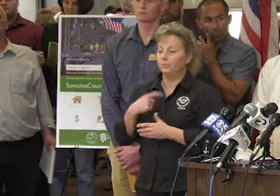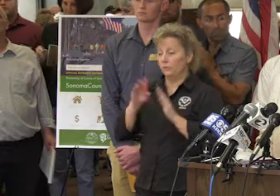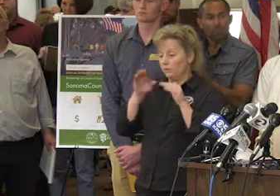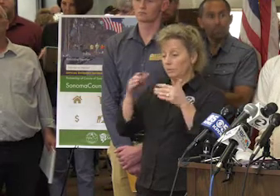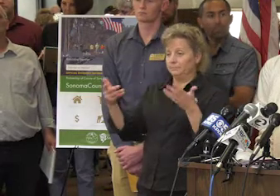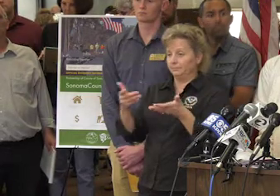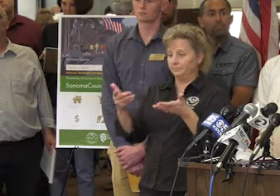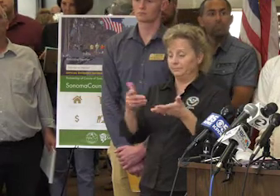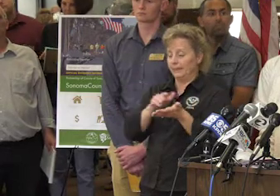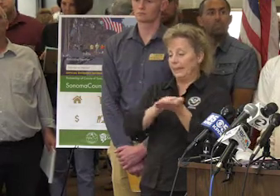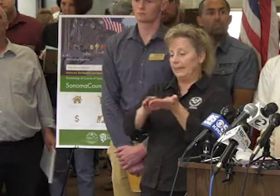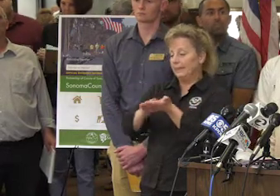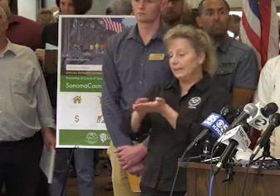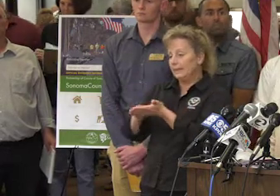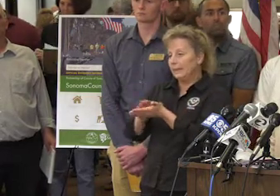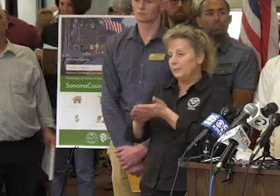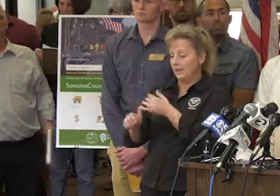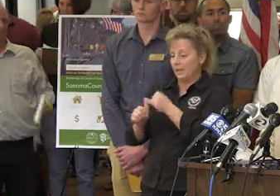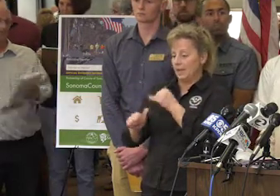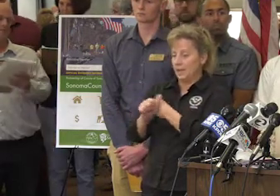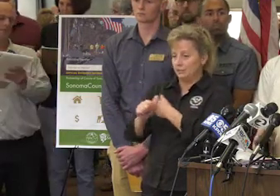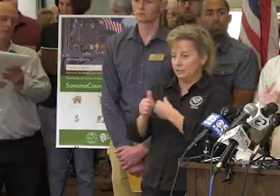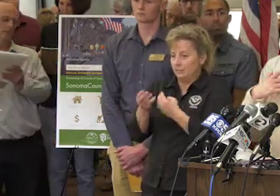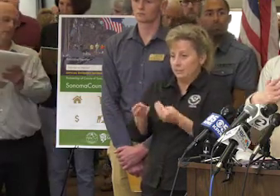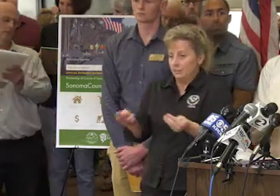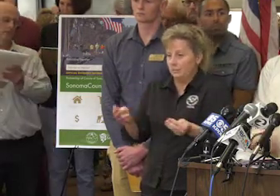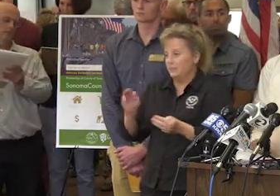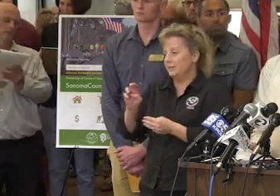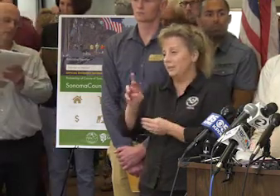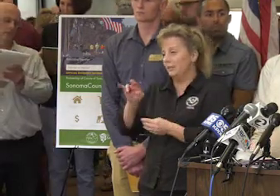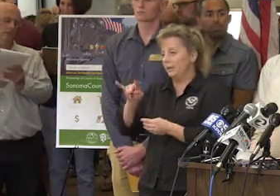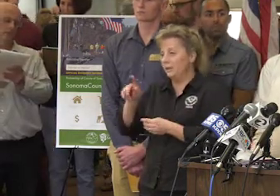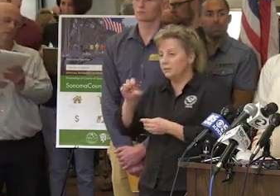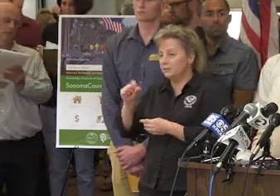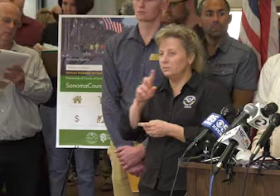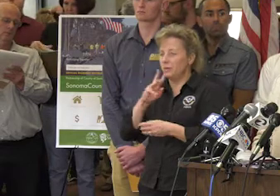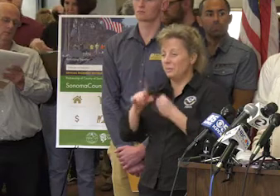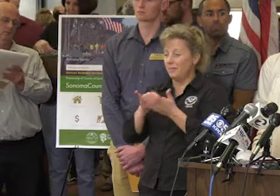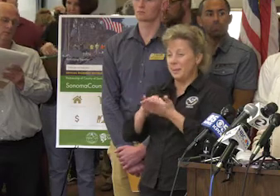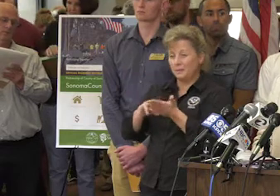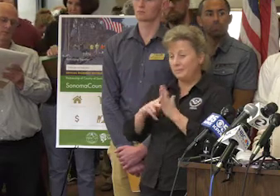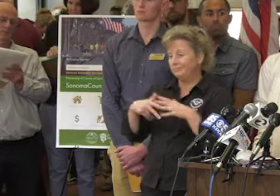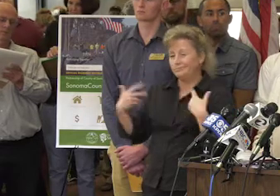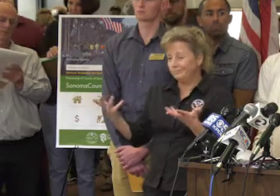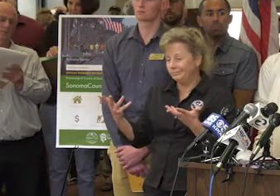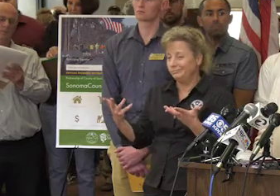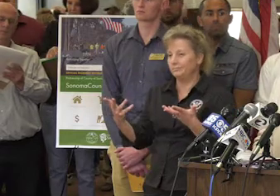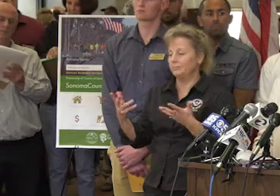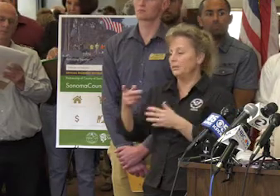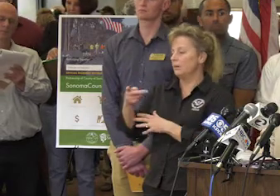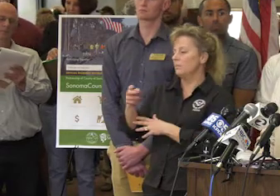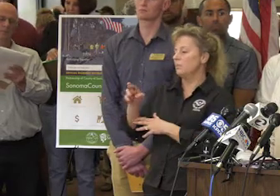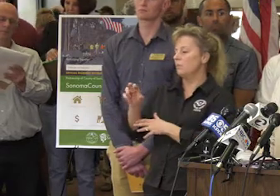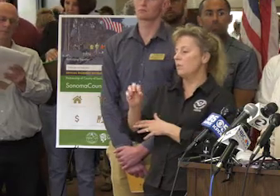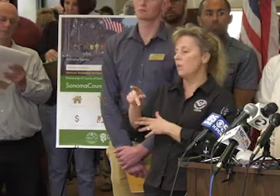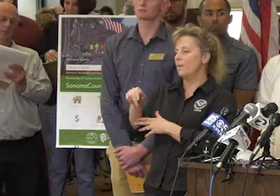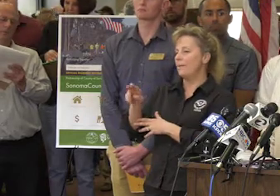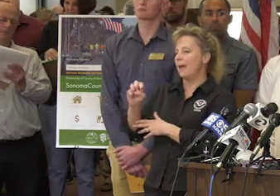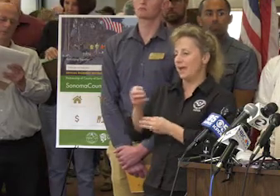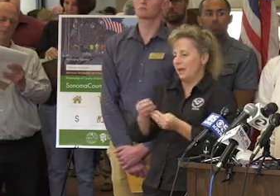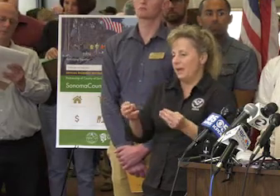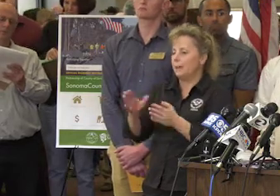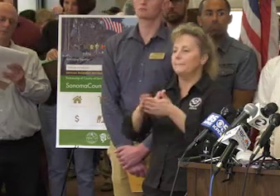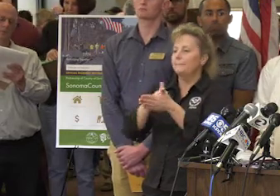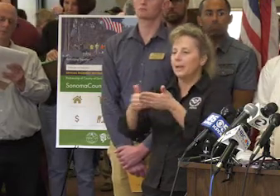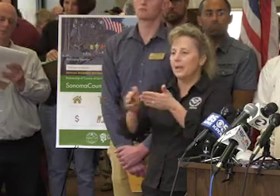focusing initially on the cleanup of the hazardous materials. And those, when I speak of those, I mean things like the propane materials and the